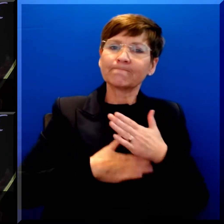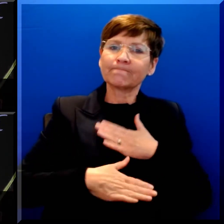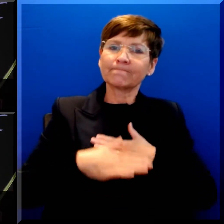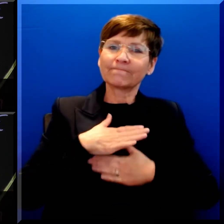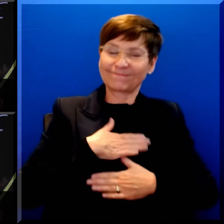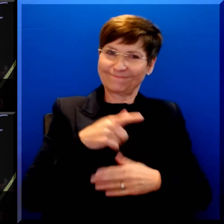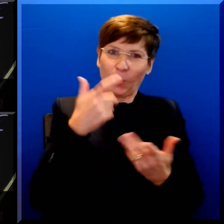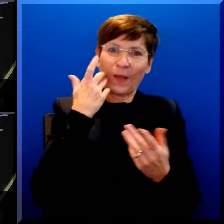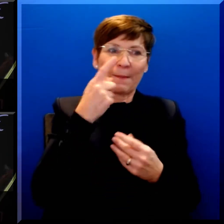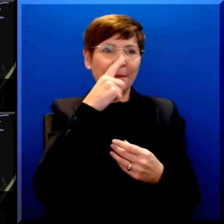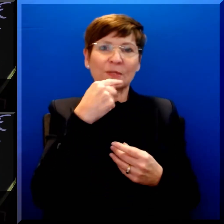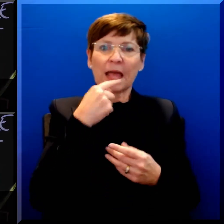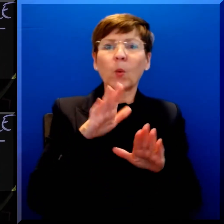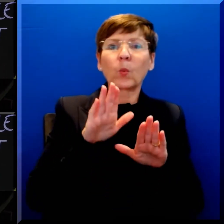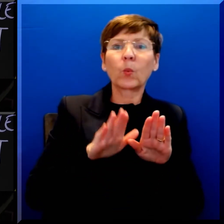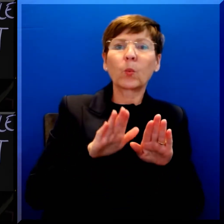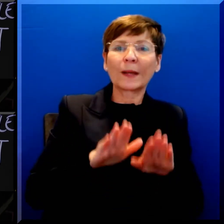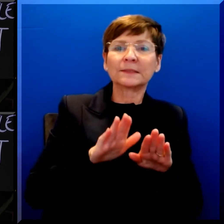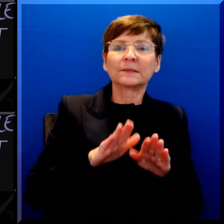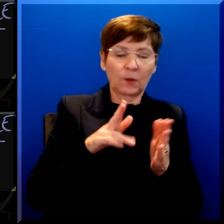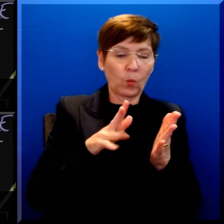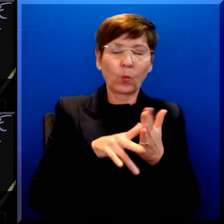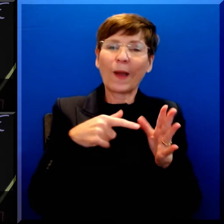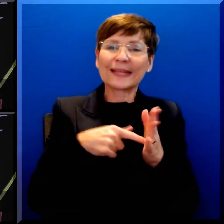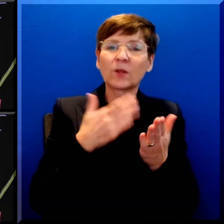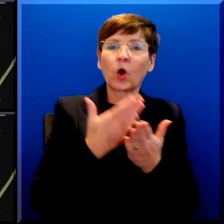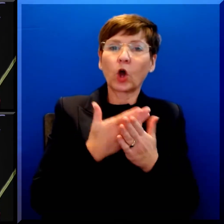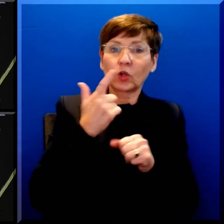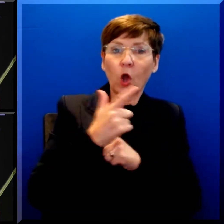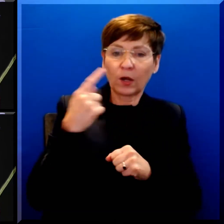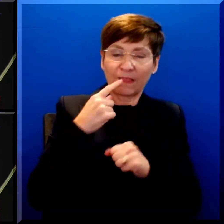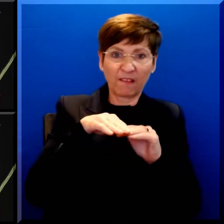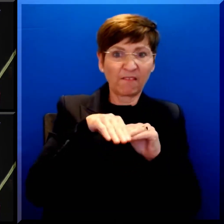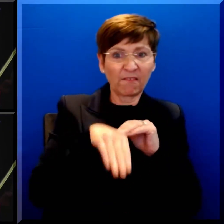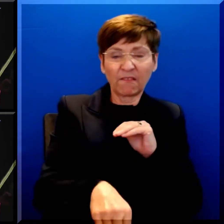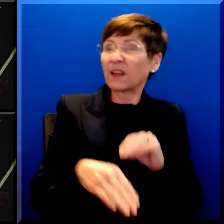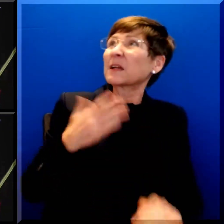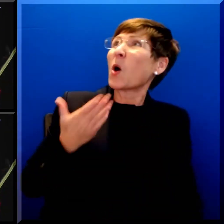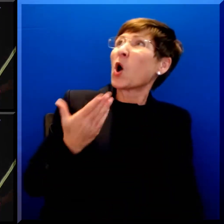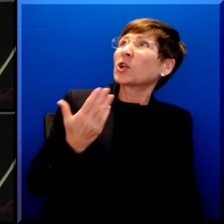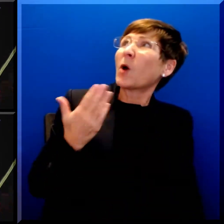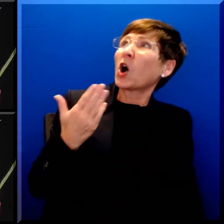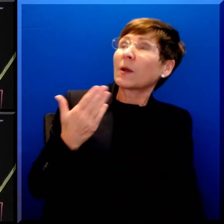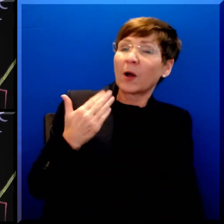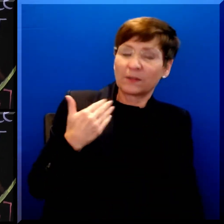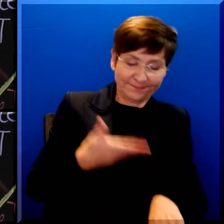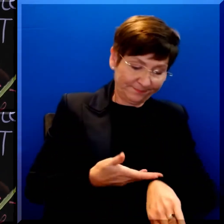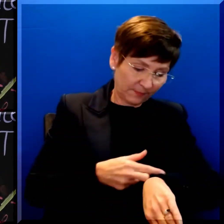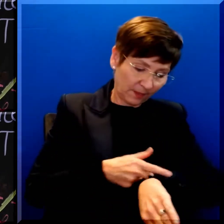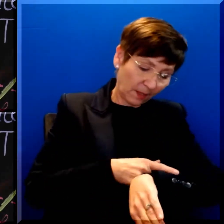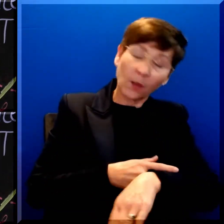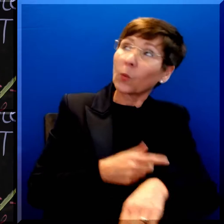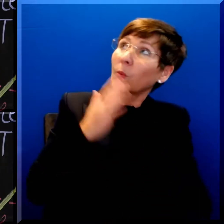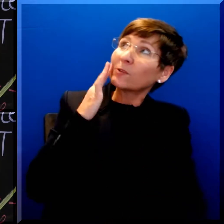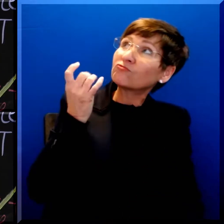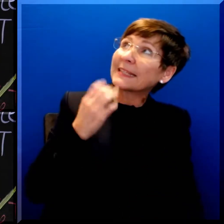What do you do? You've all heard that phrase, waiting on God. Sometimes when you're in this dip of doubt, you're like, I'm waiting and waiting and waiting some more, looking at your